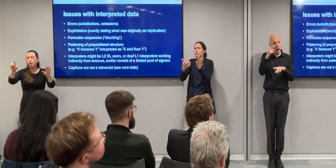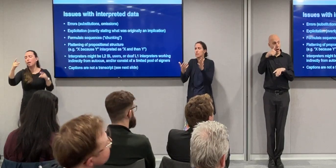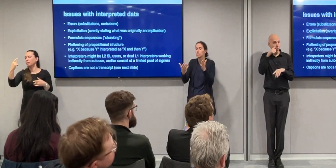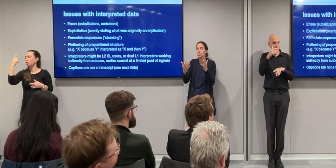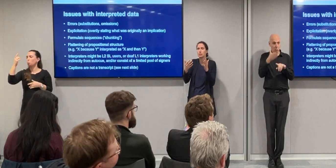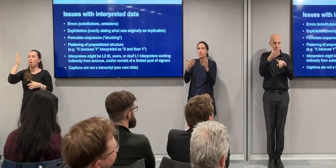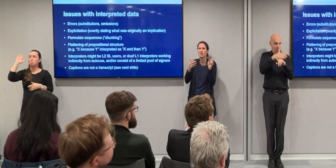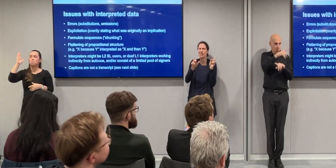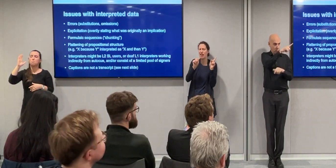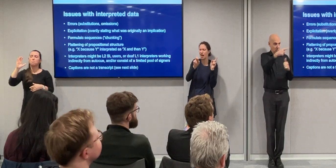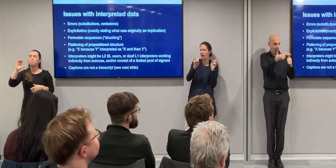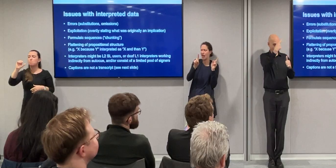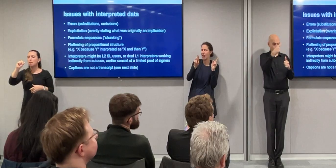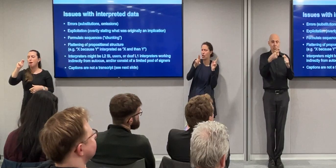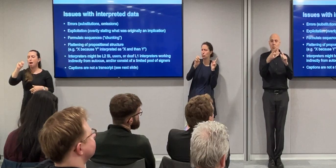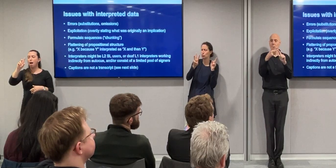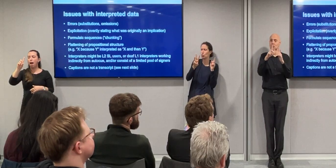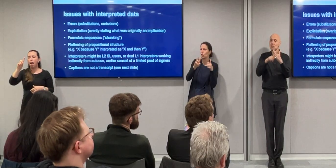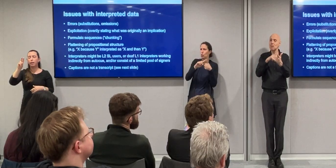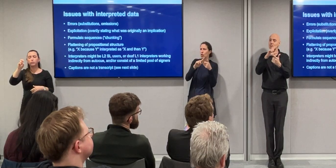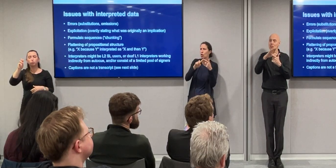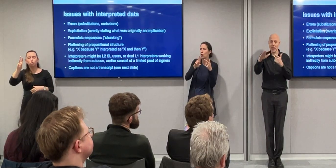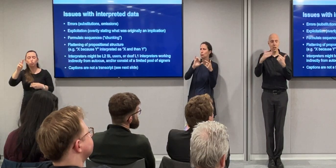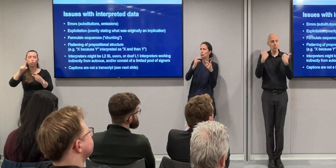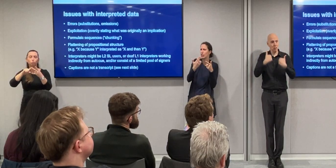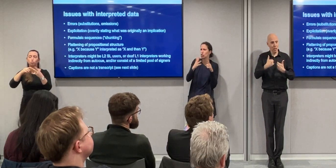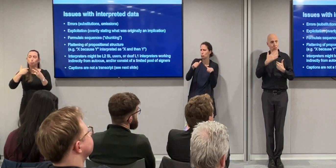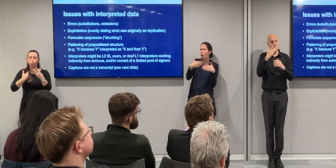by Andrew and also by Rich in his introduction,